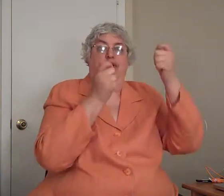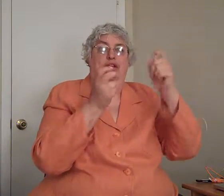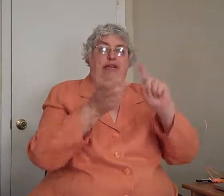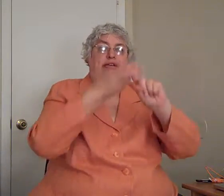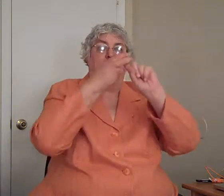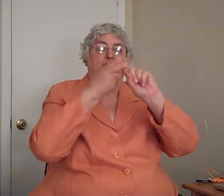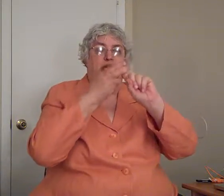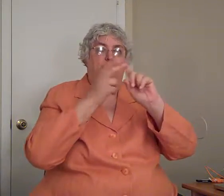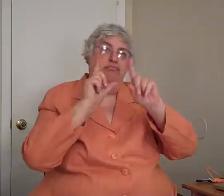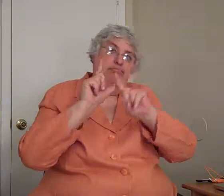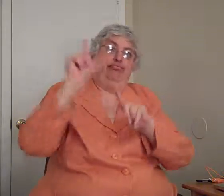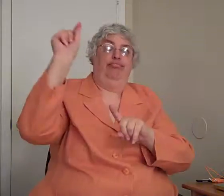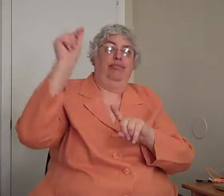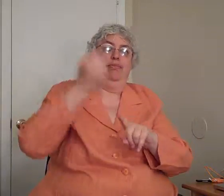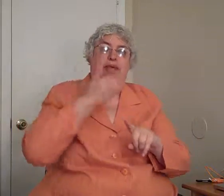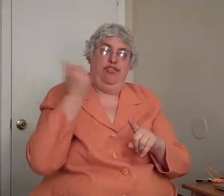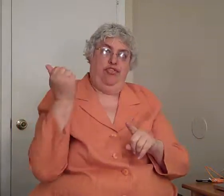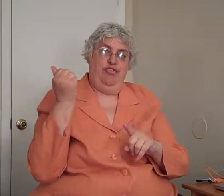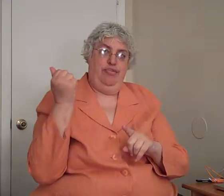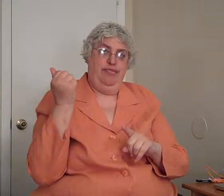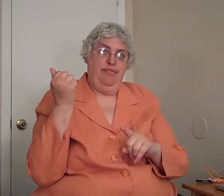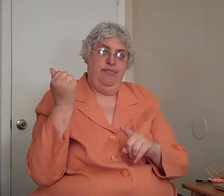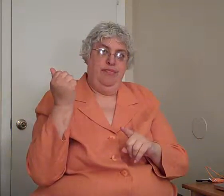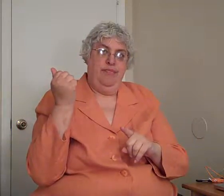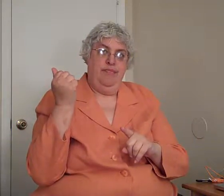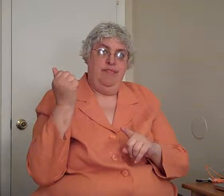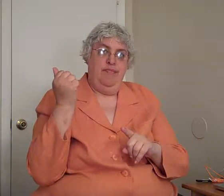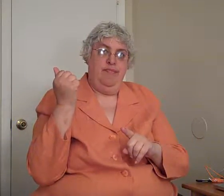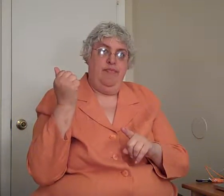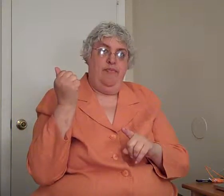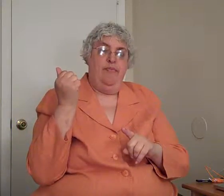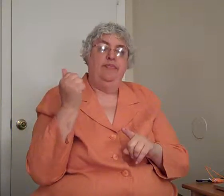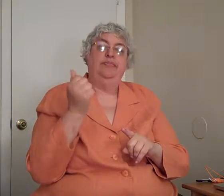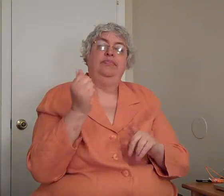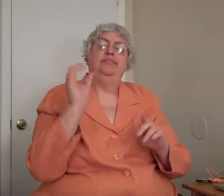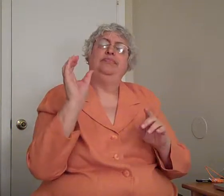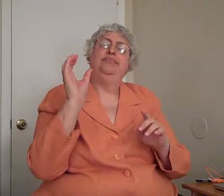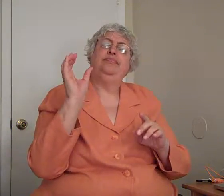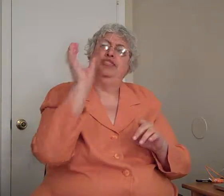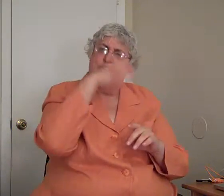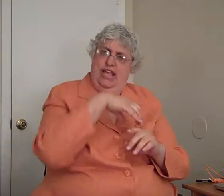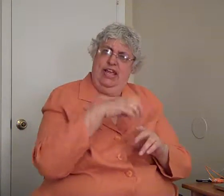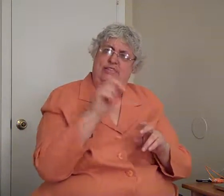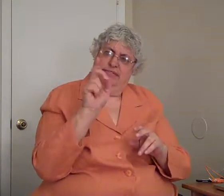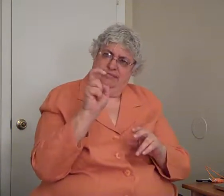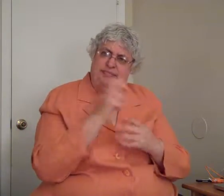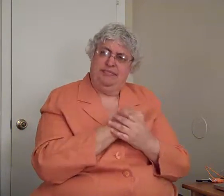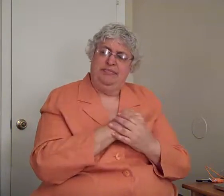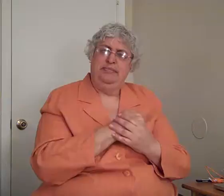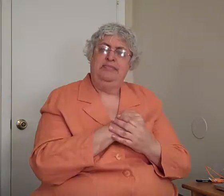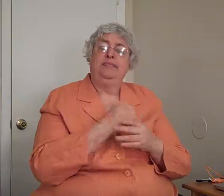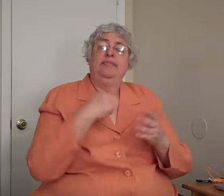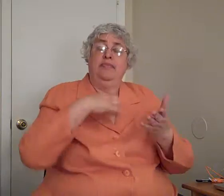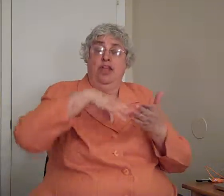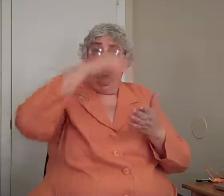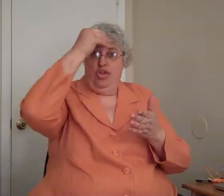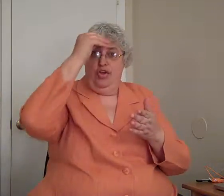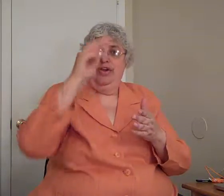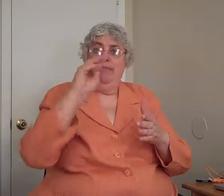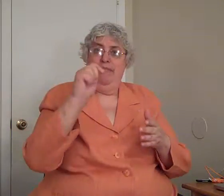and bounds. And, it's a pretty funny thing, actually. Once I learned the concepts behind magnetic sponsoring, I